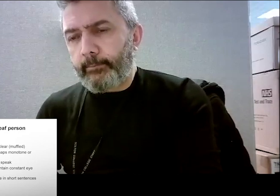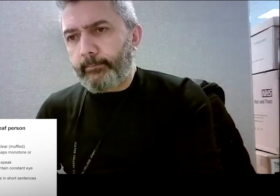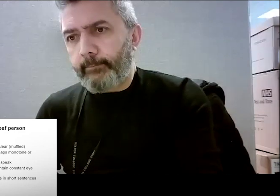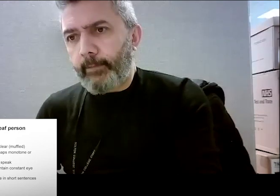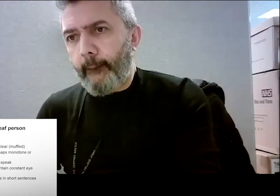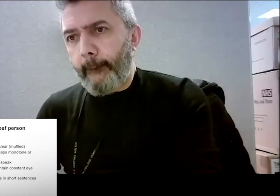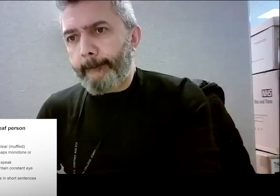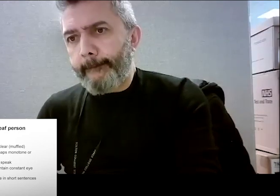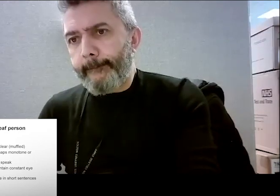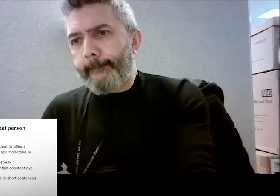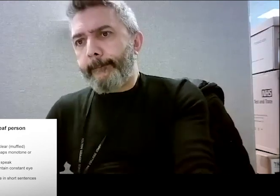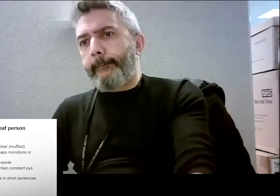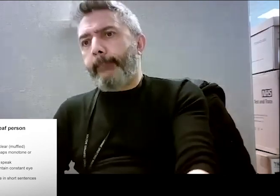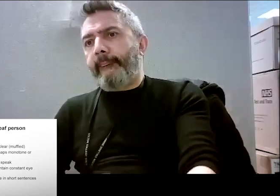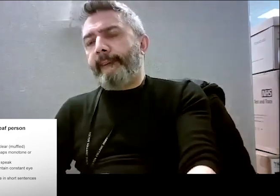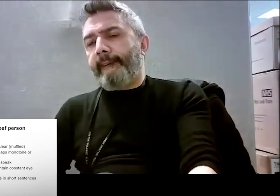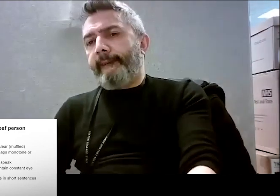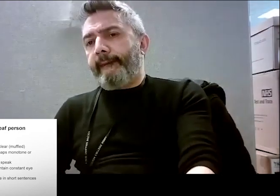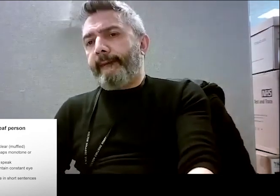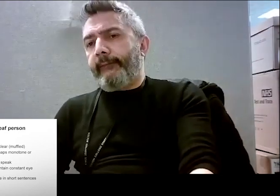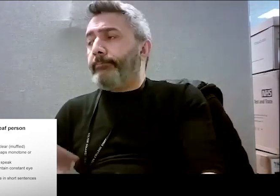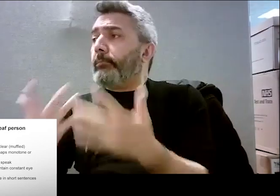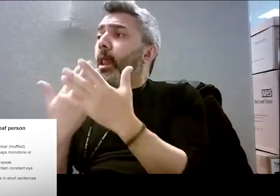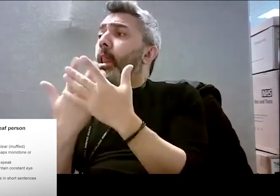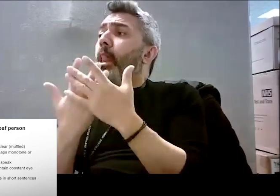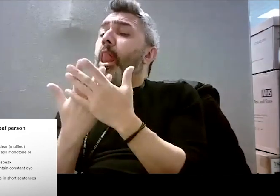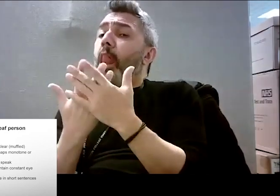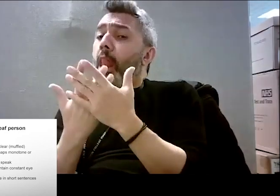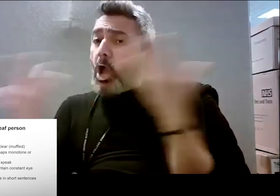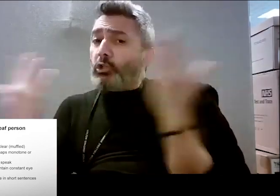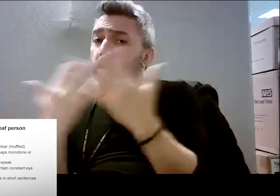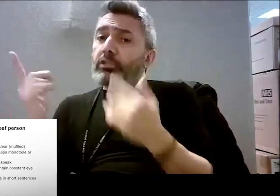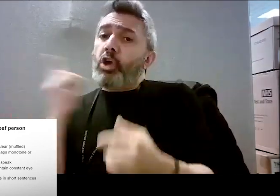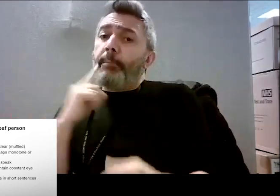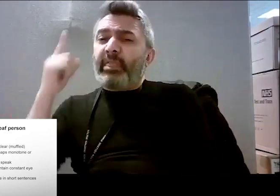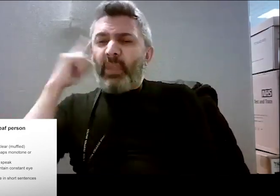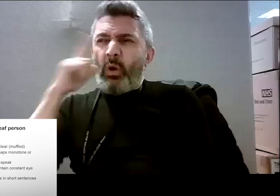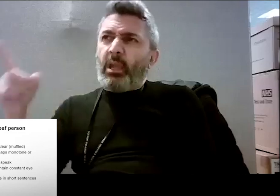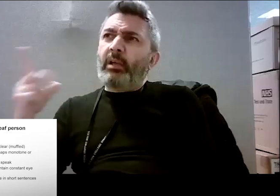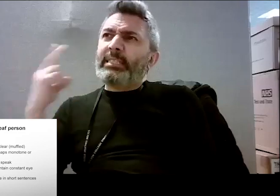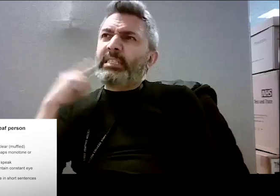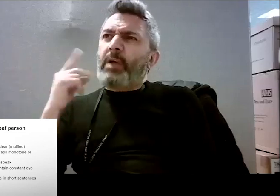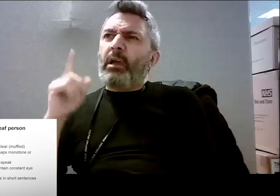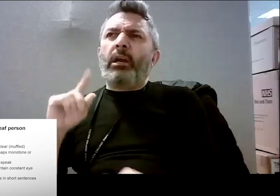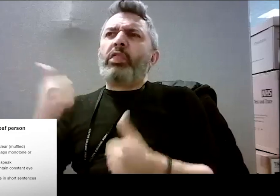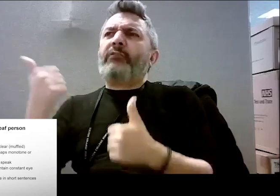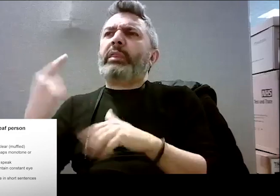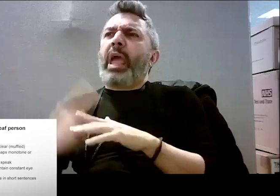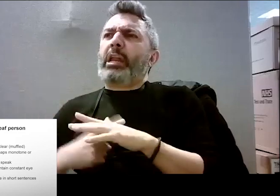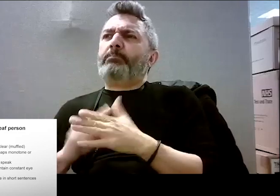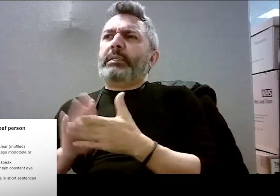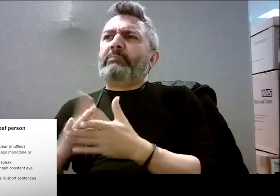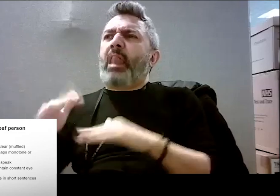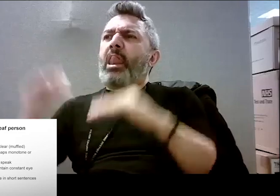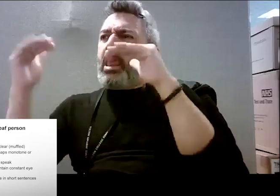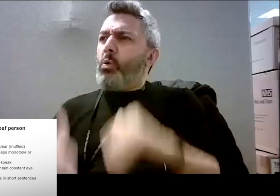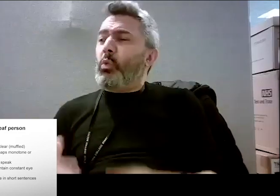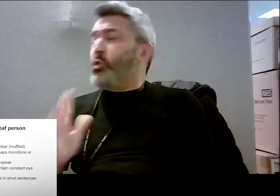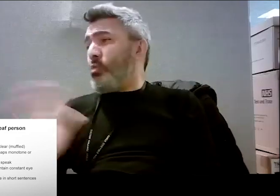if you're a speaker of a second language, and it's a second language English and the second language English grammar that you're going to be seeing.